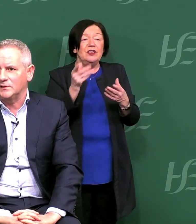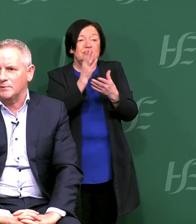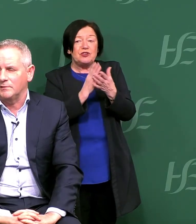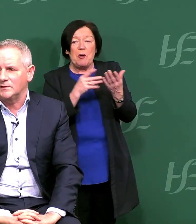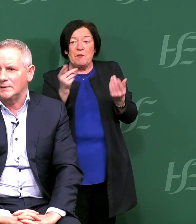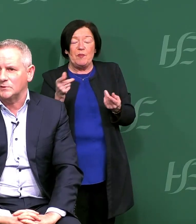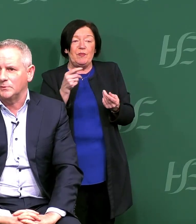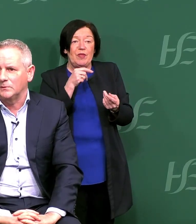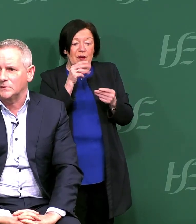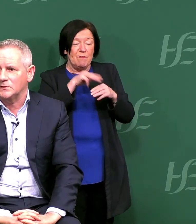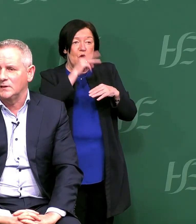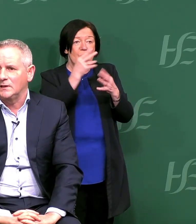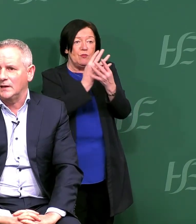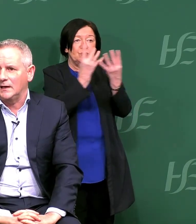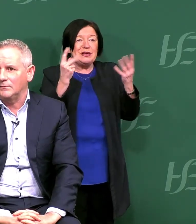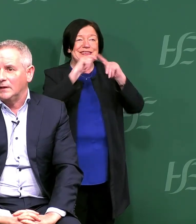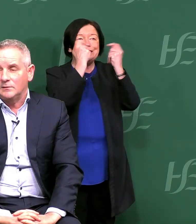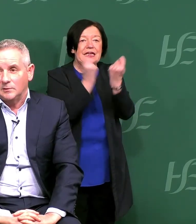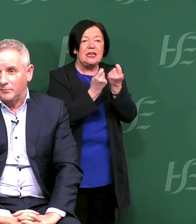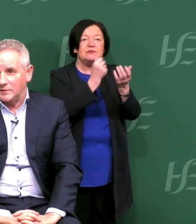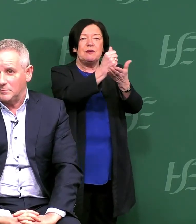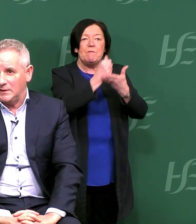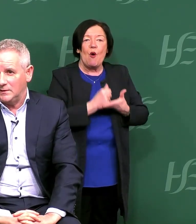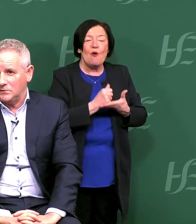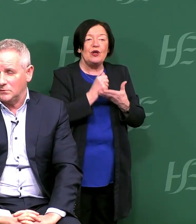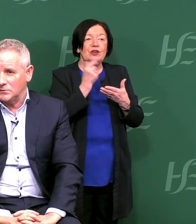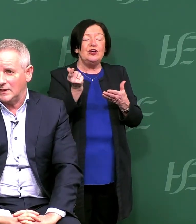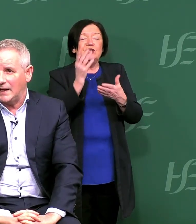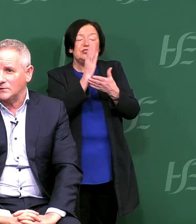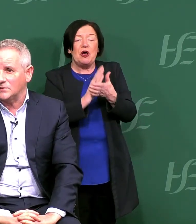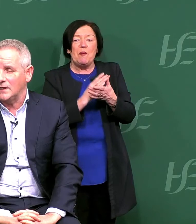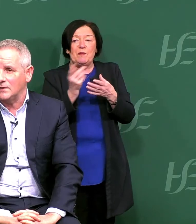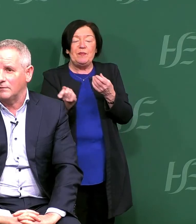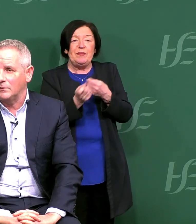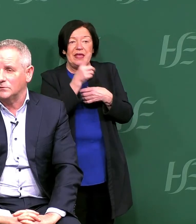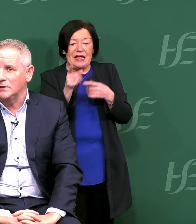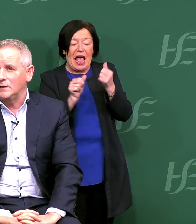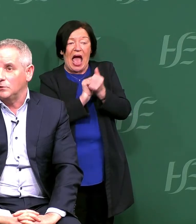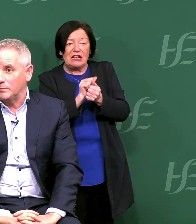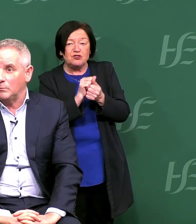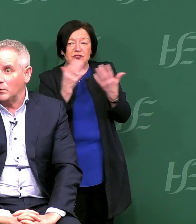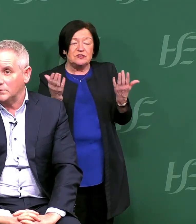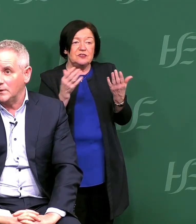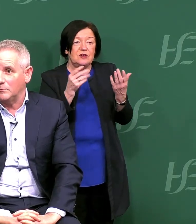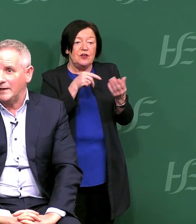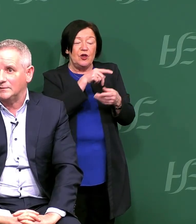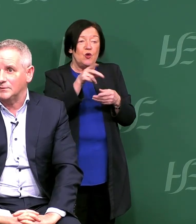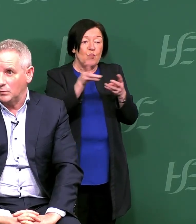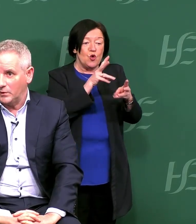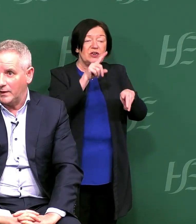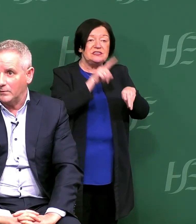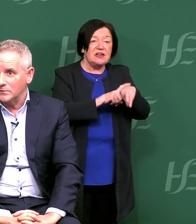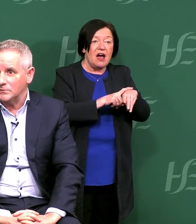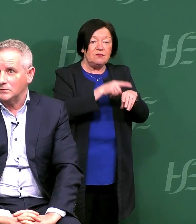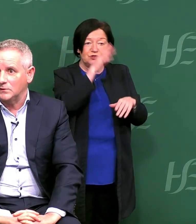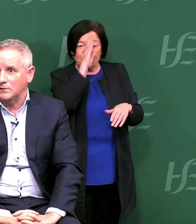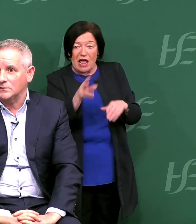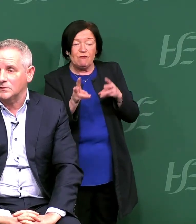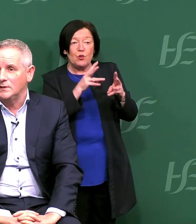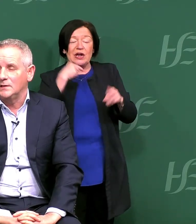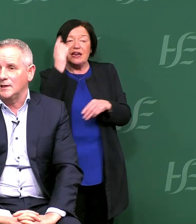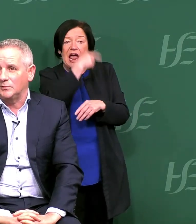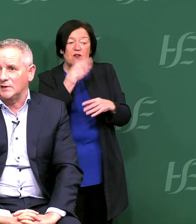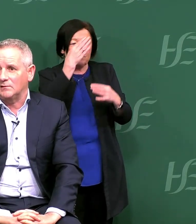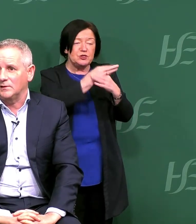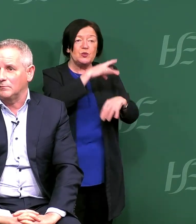the multidisciplinary team supports. Some of it has been the issues and actions taken around the European Working Time Directive and working hours for junior